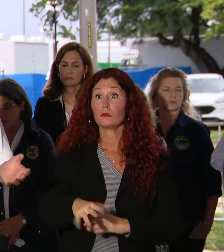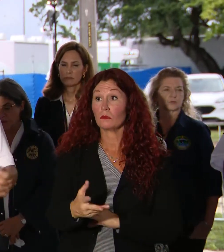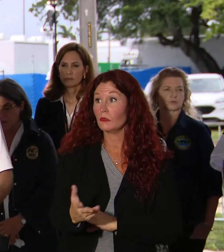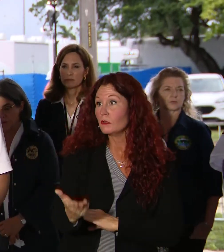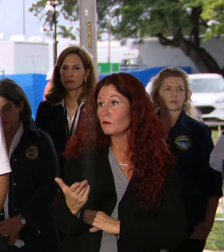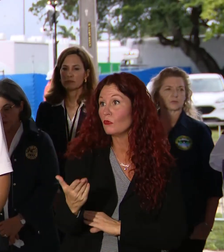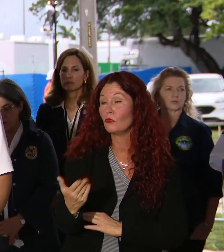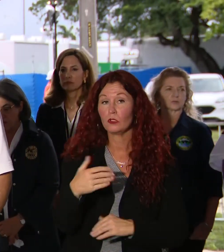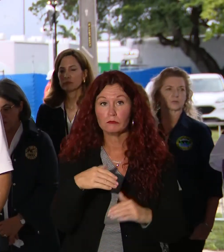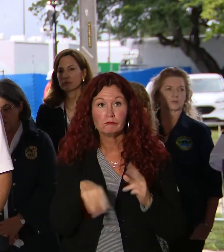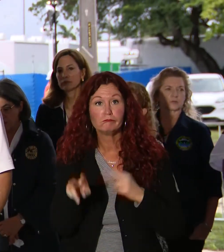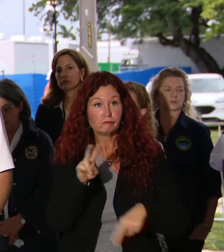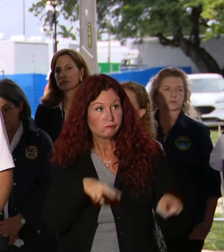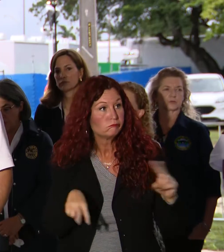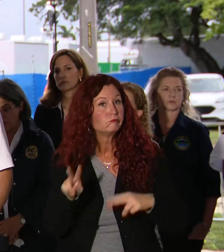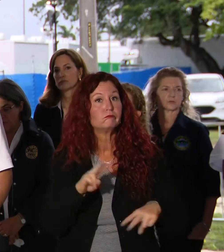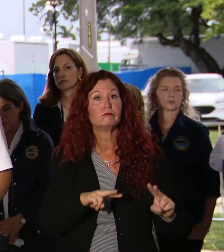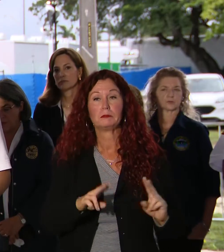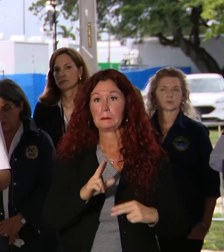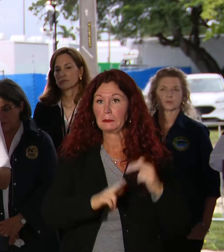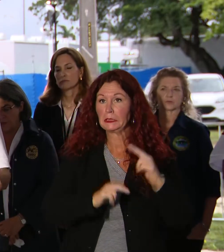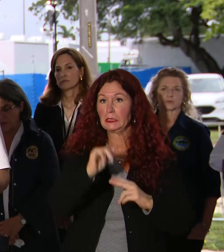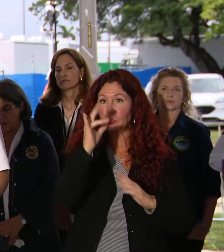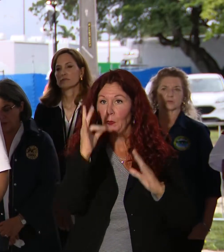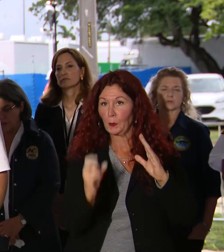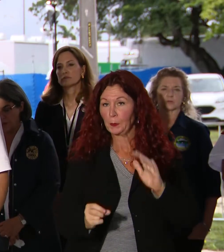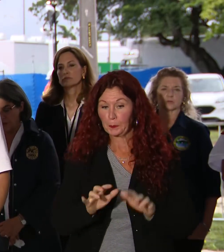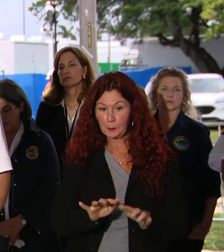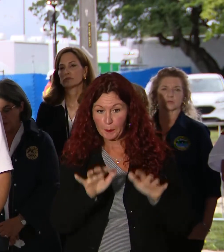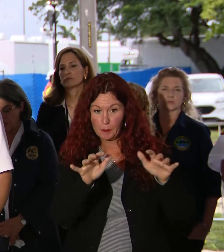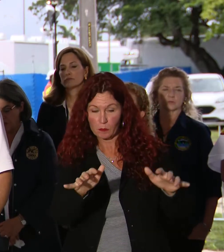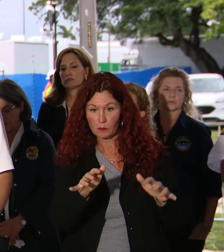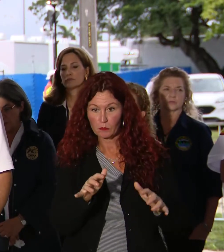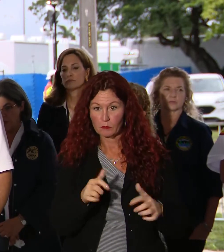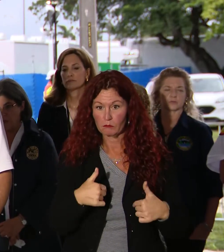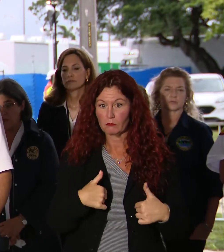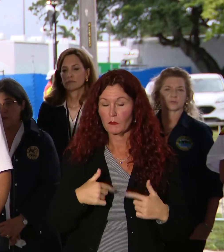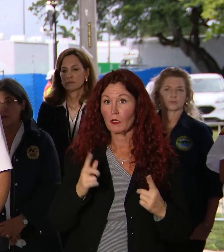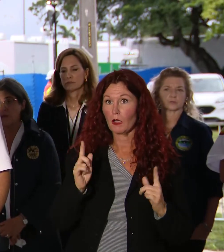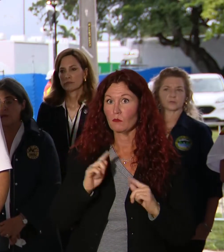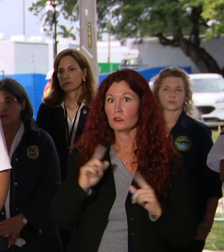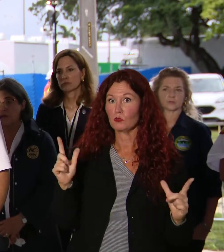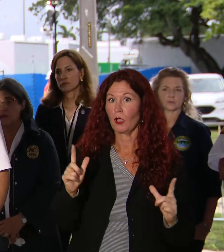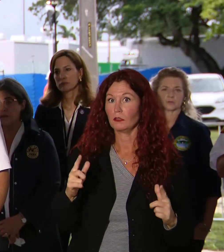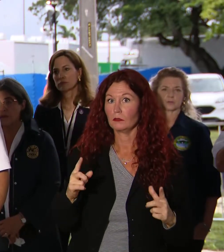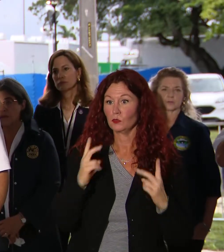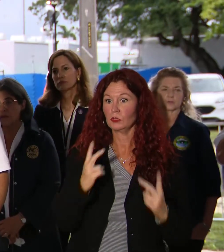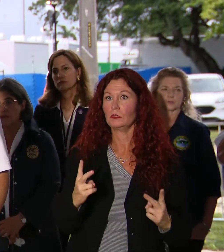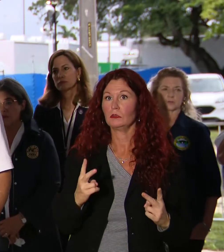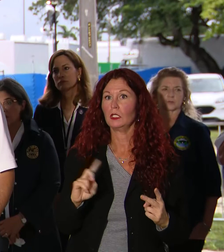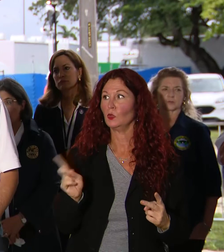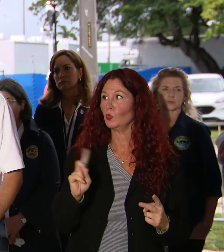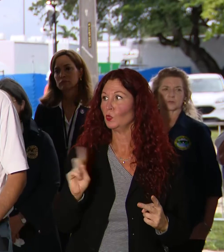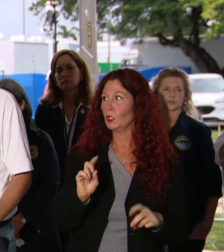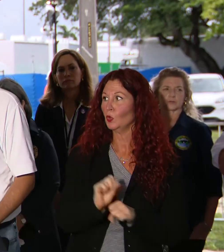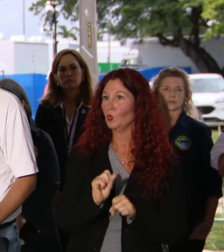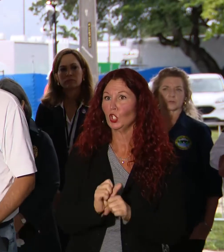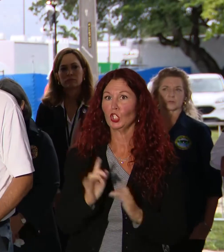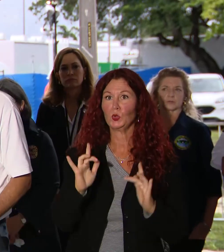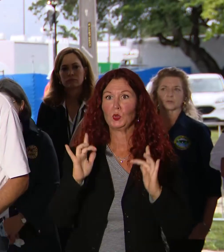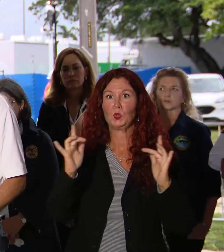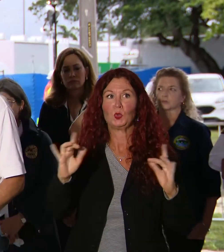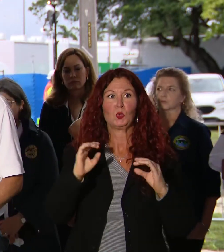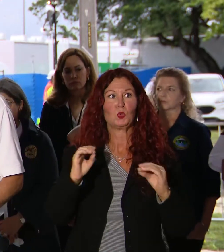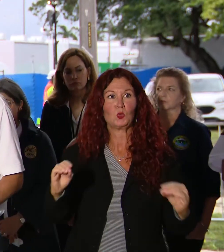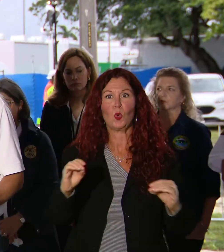as you probably know, pretty surprised to see that there was absolutely nobody there. I soon